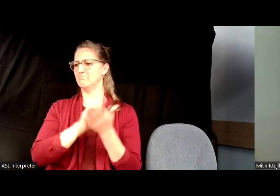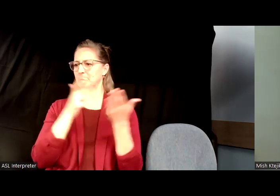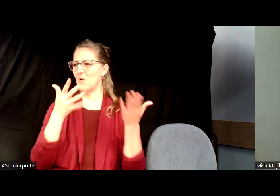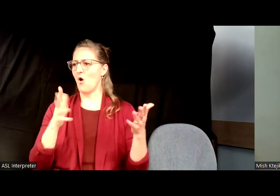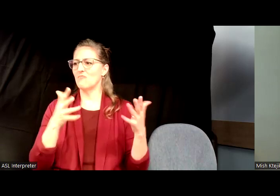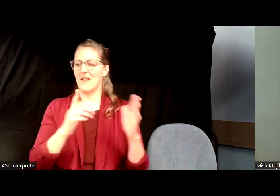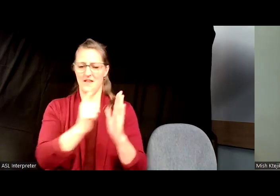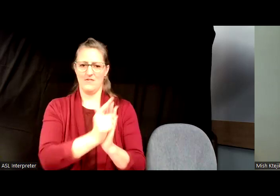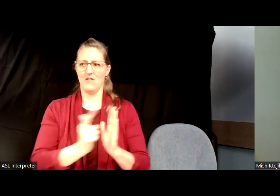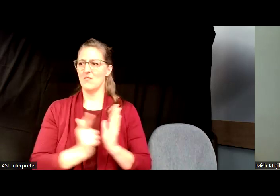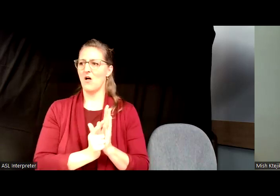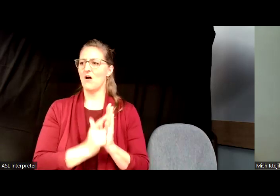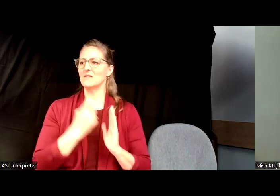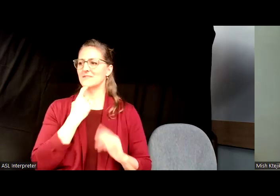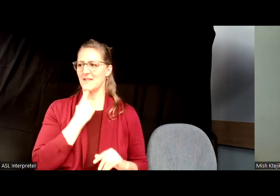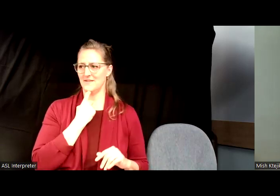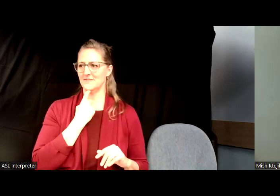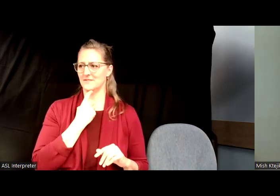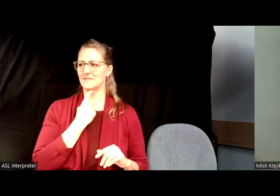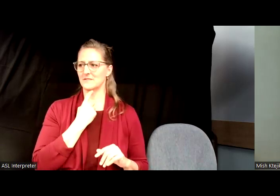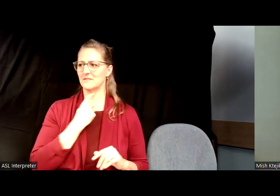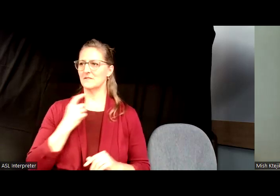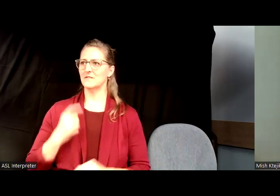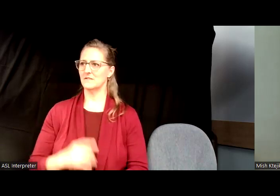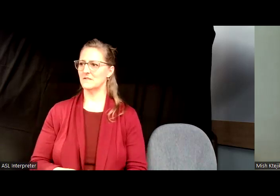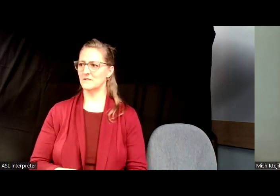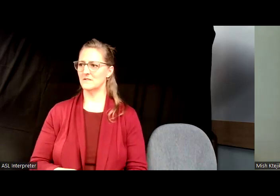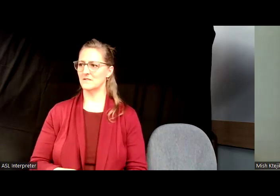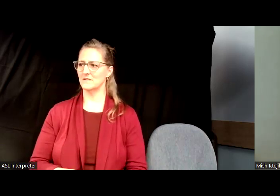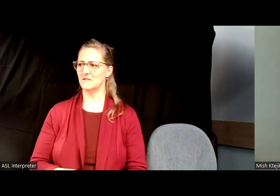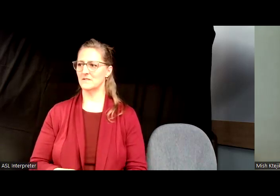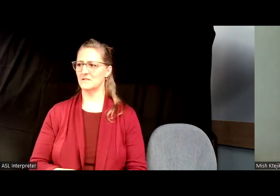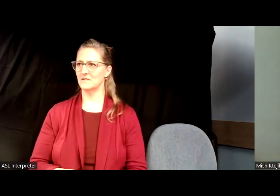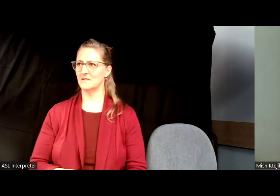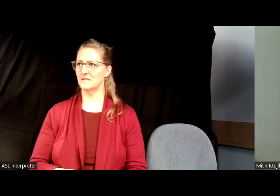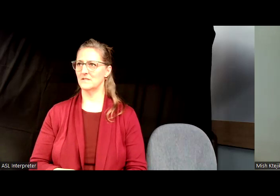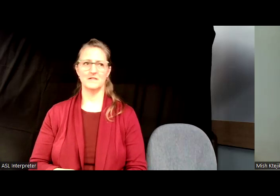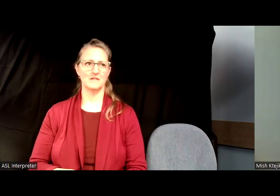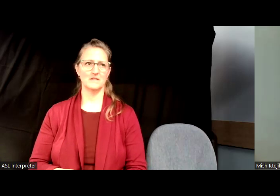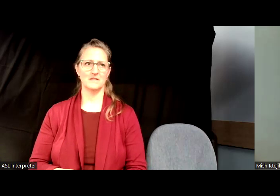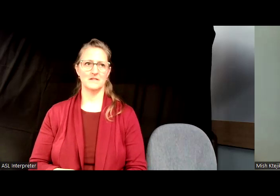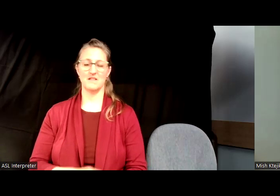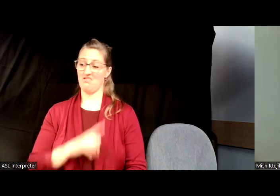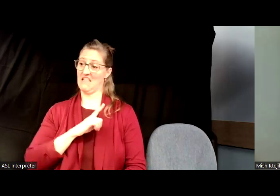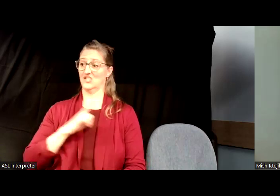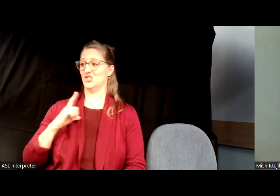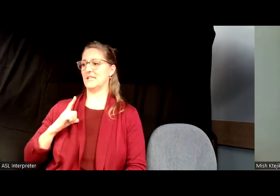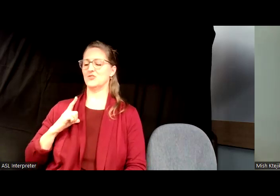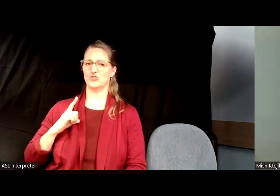law states. This is Mitch, but who did that? I understand that it's in the law, Well, the legislature. but